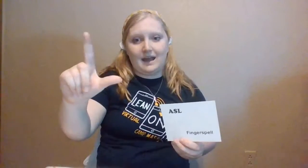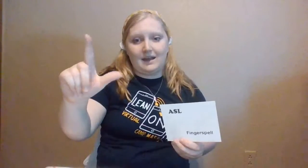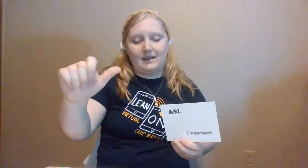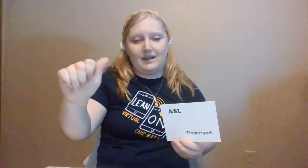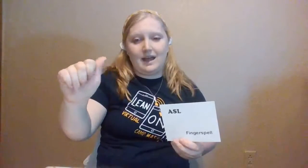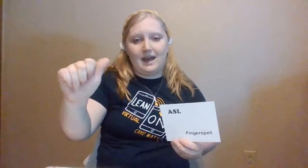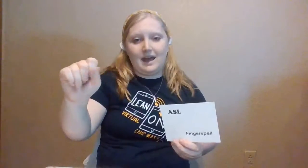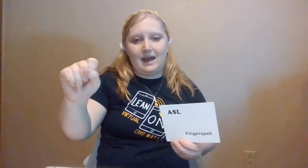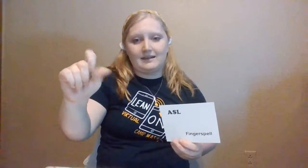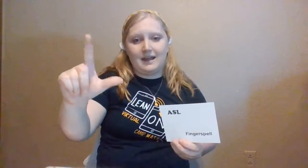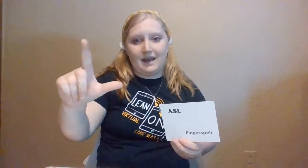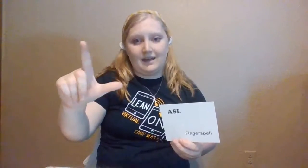ASL, ASL.